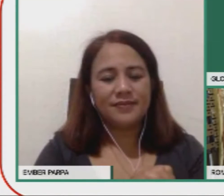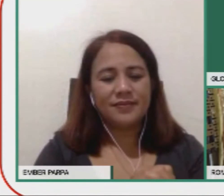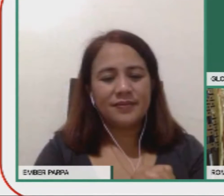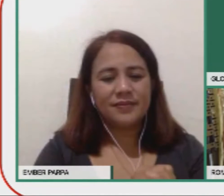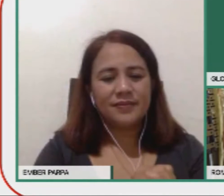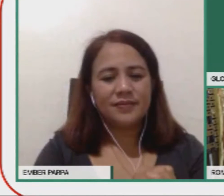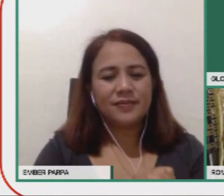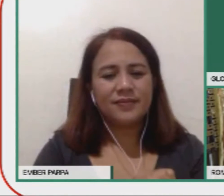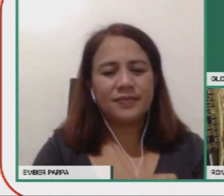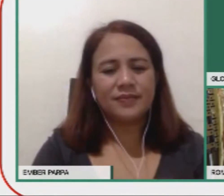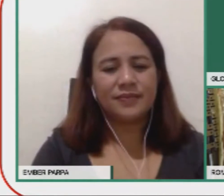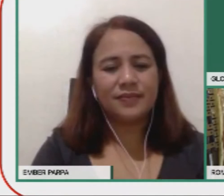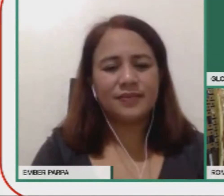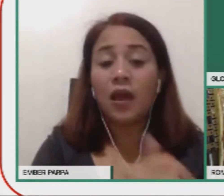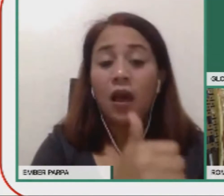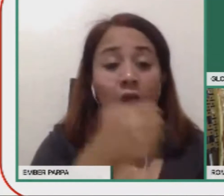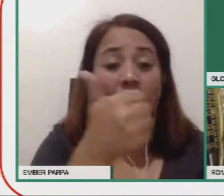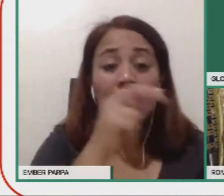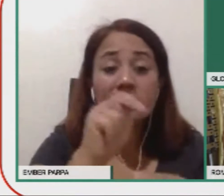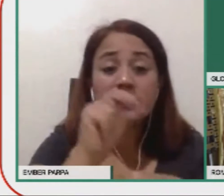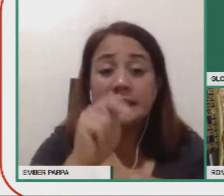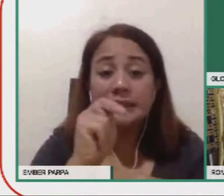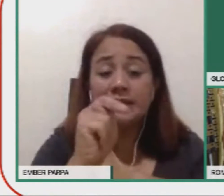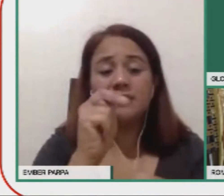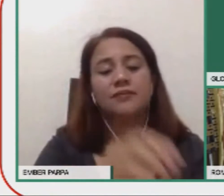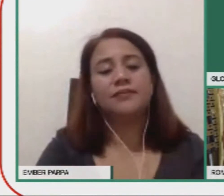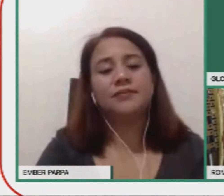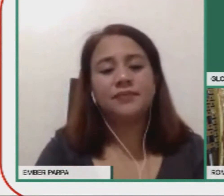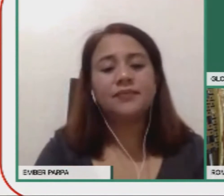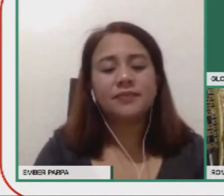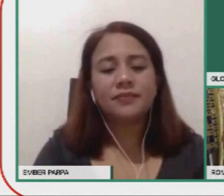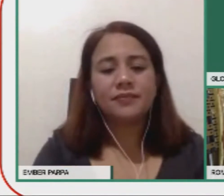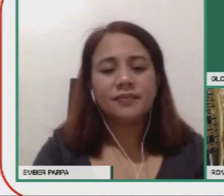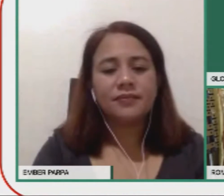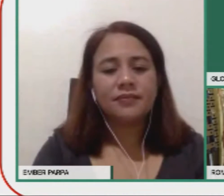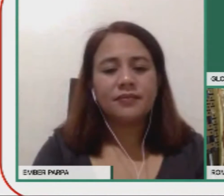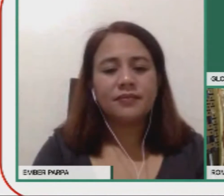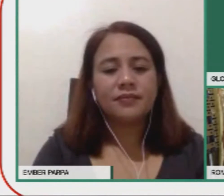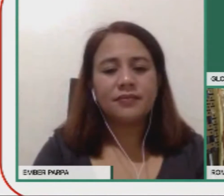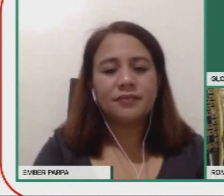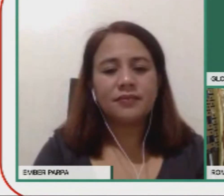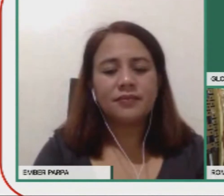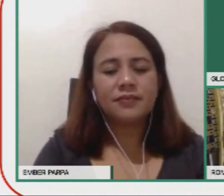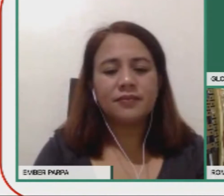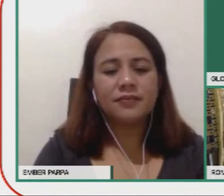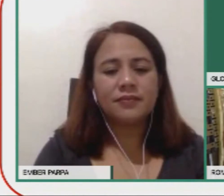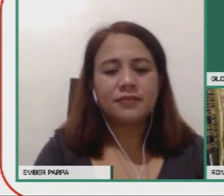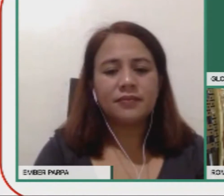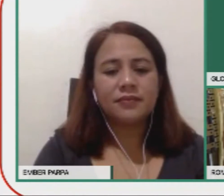Any other pressing needs, Glo? Yeah. And the other pressing needs is, of course,